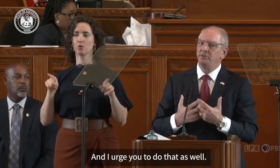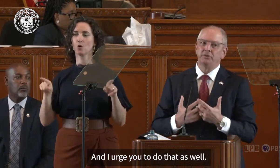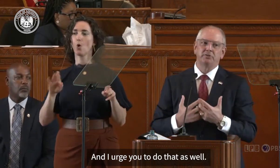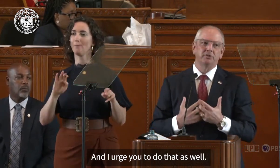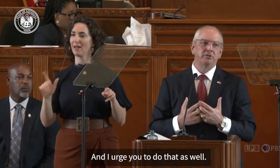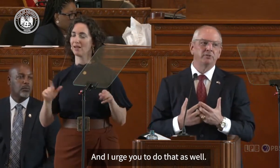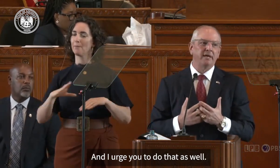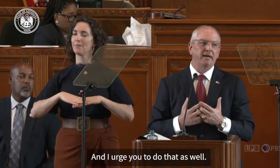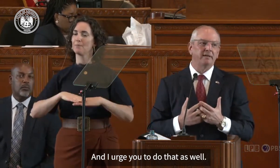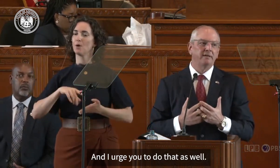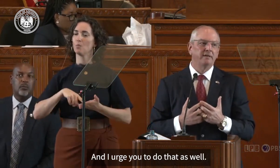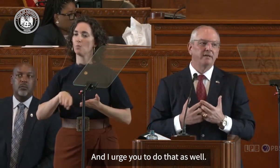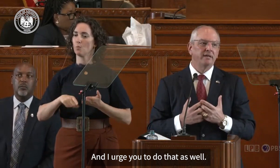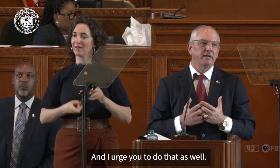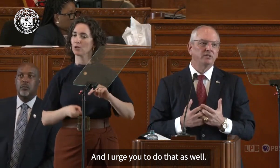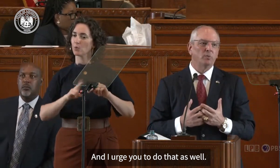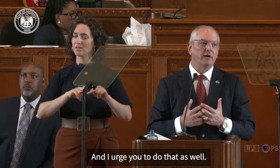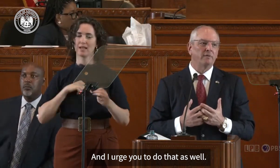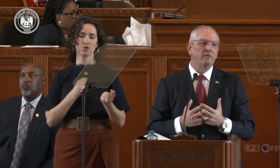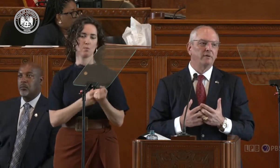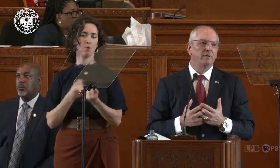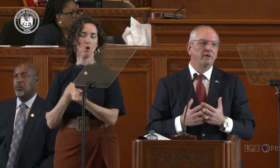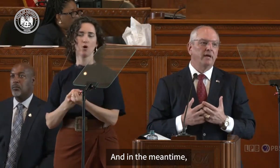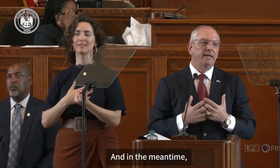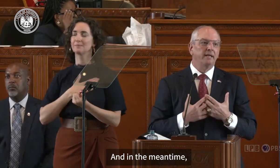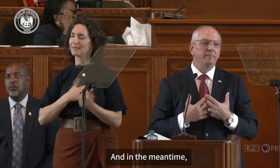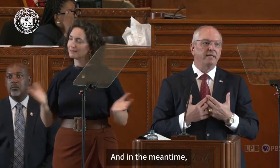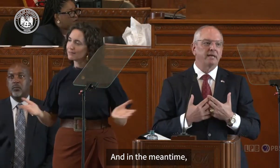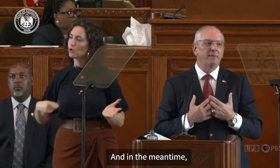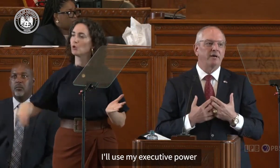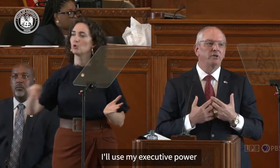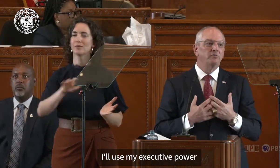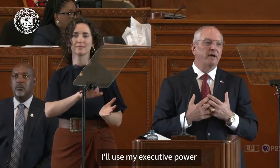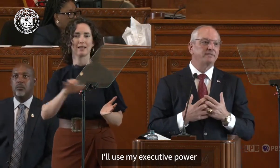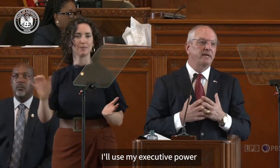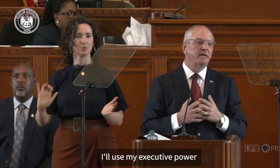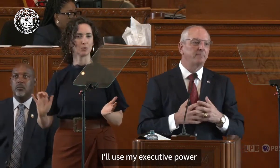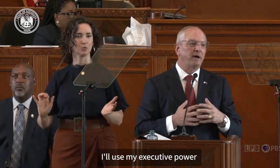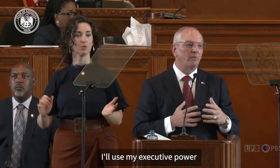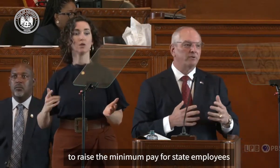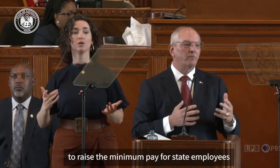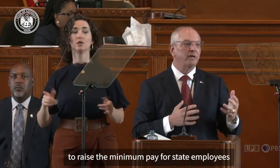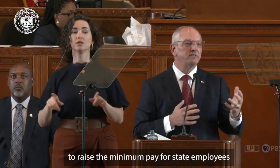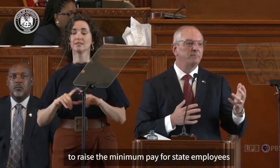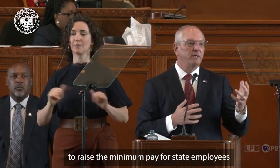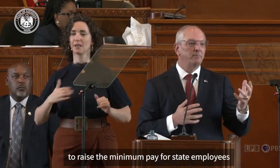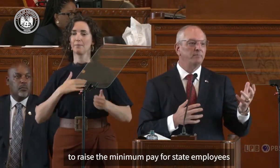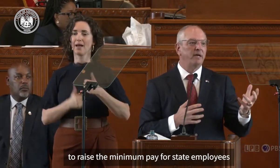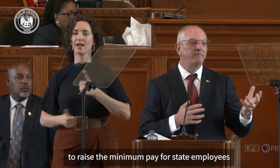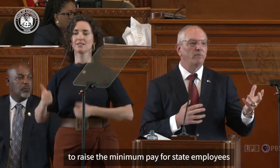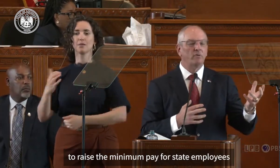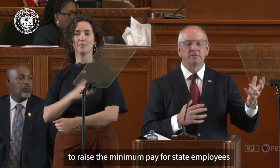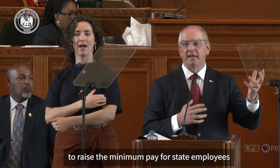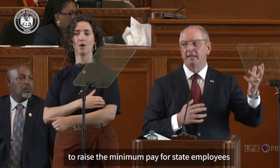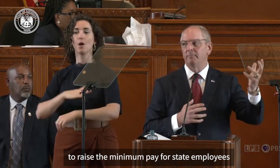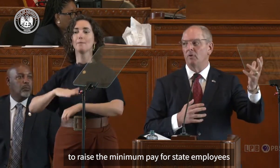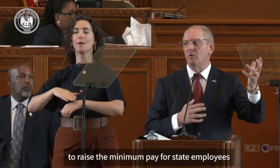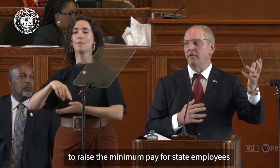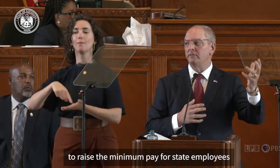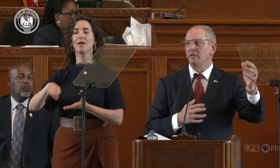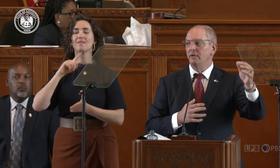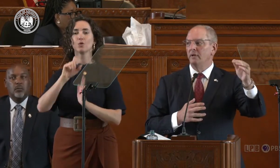I urge you to do that as well. And in the meantime, I'll use my executive power to raise the minimum pay for